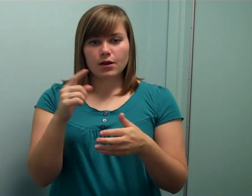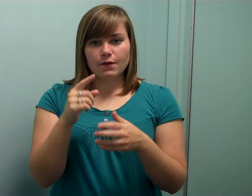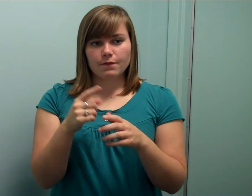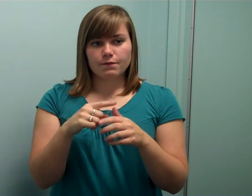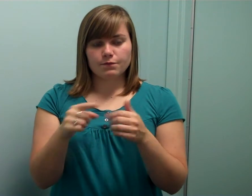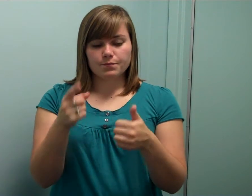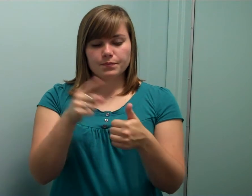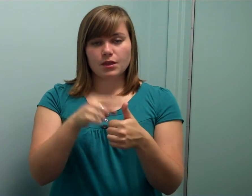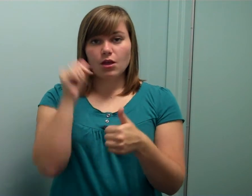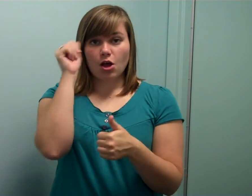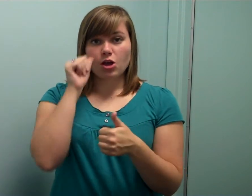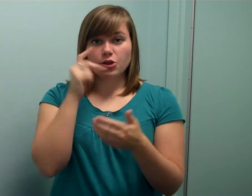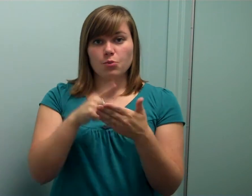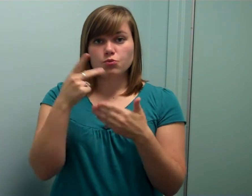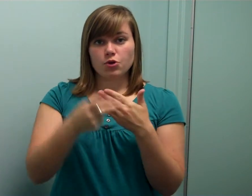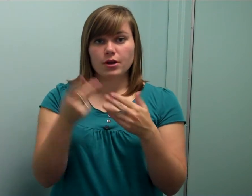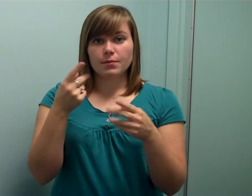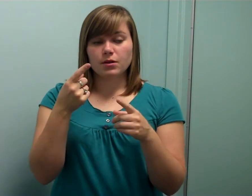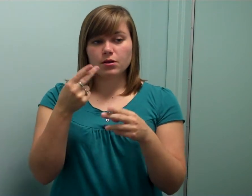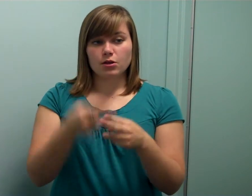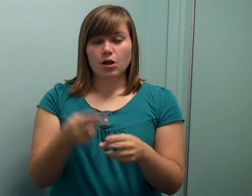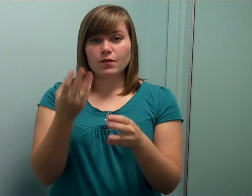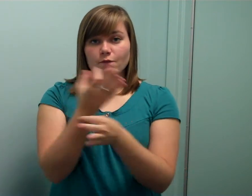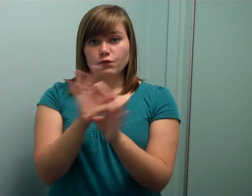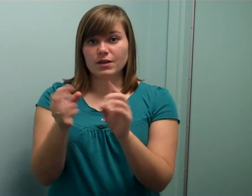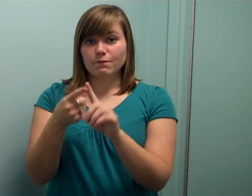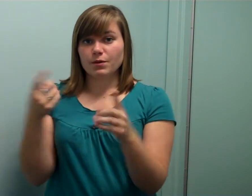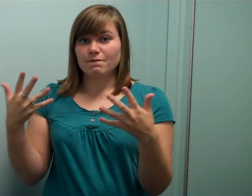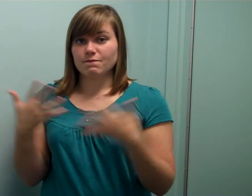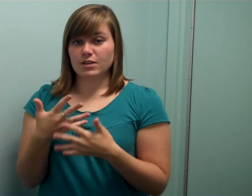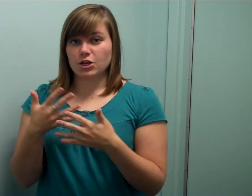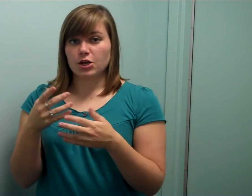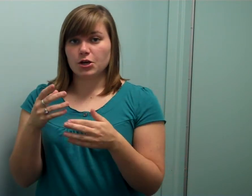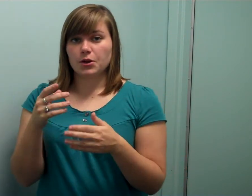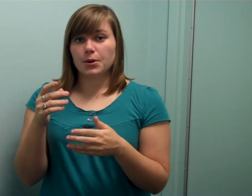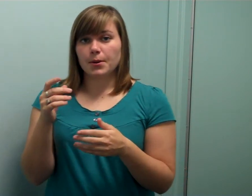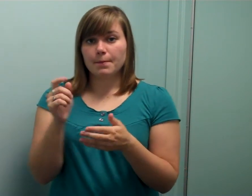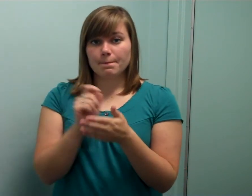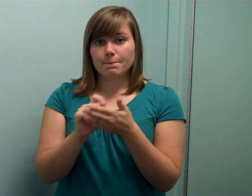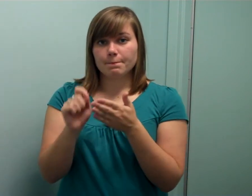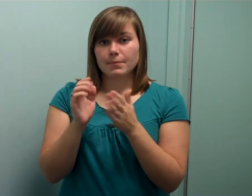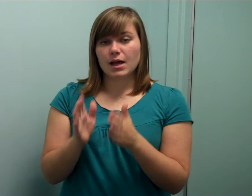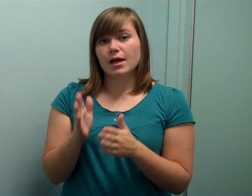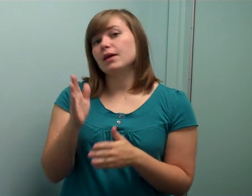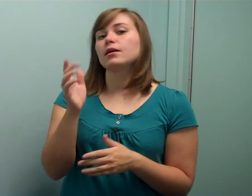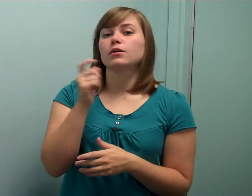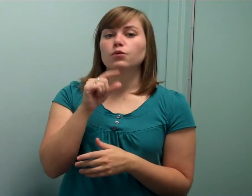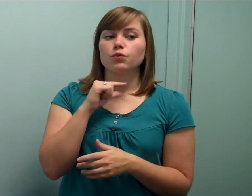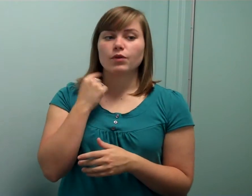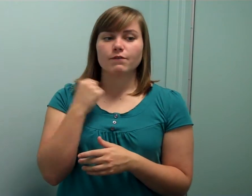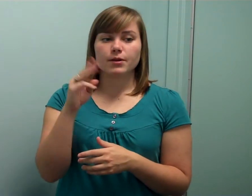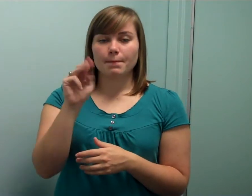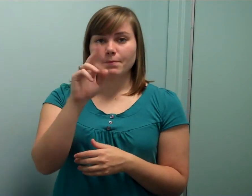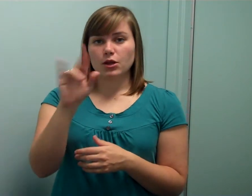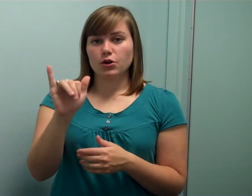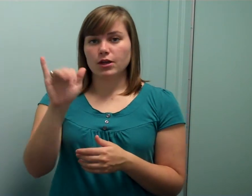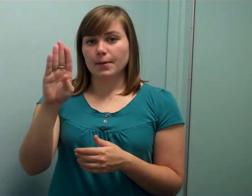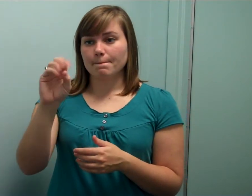audio program entitled Freedom from Fear by Reverend Mary Boggs of the Living Enrichment Institute,